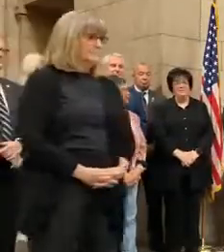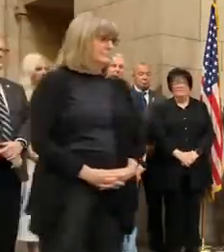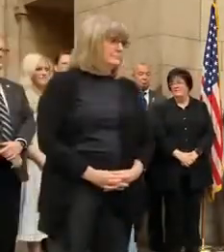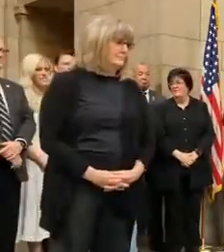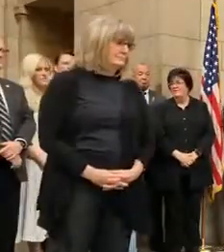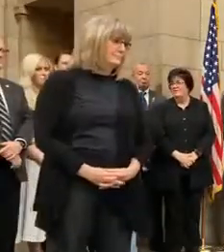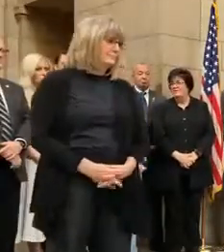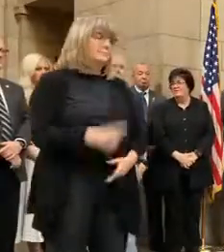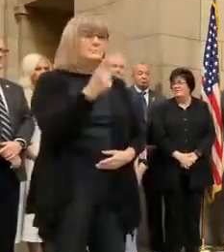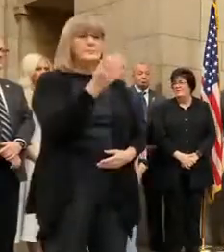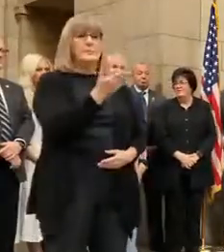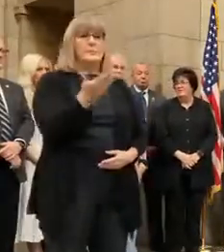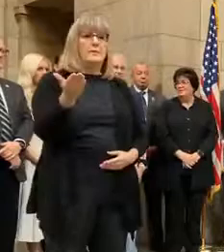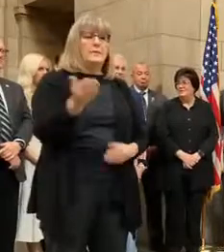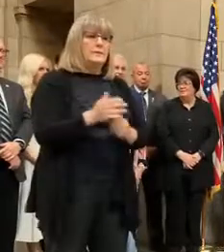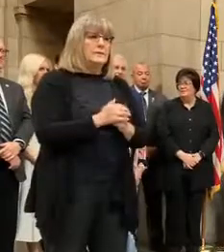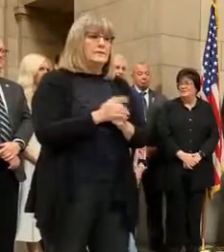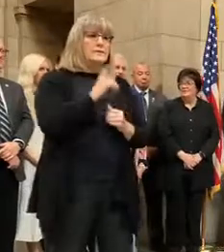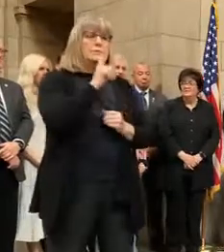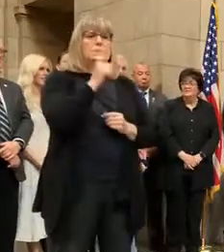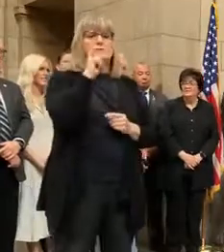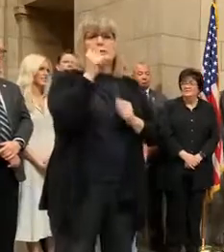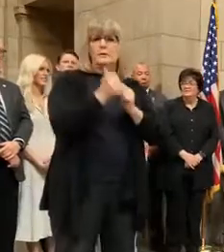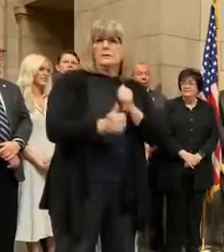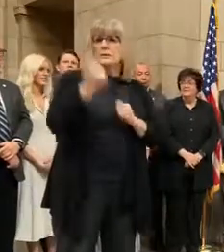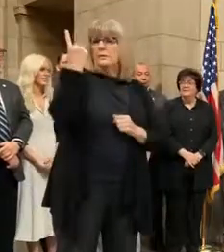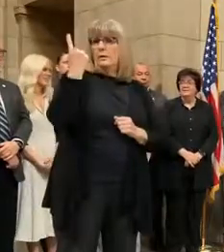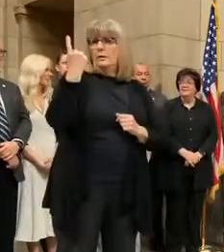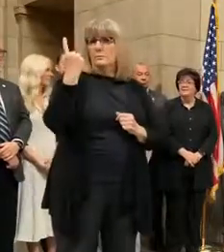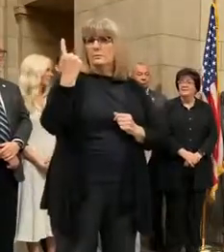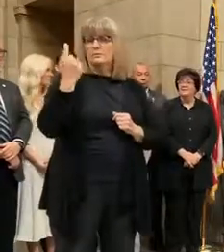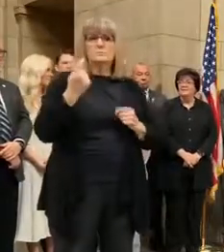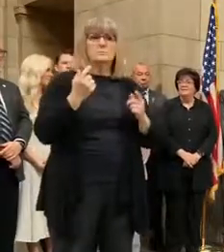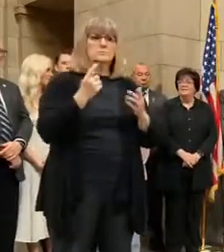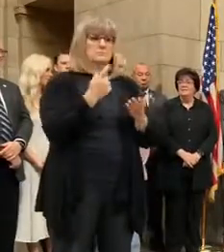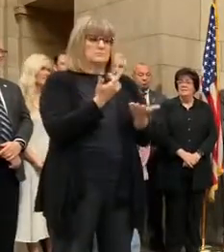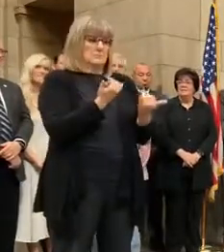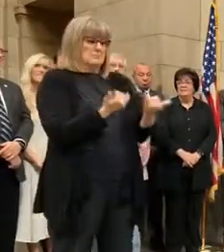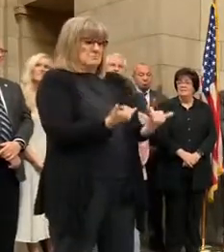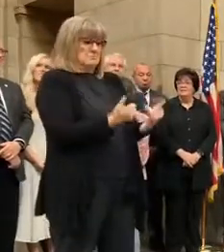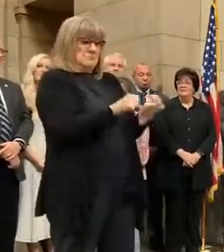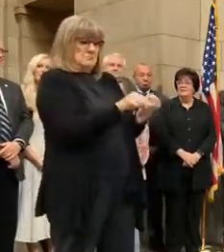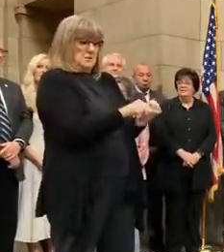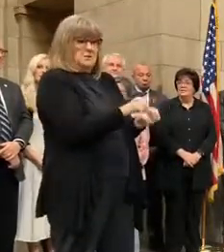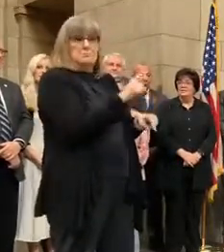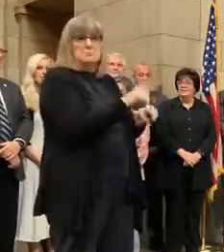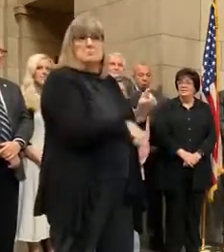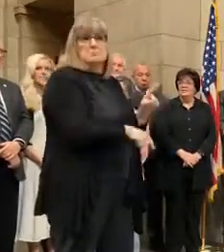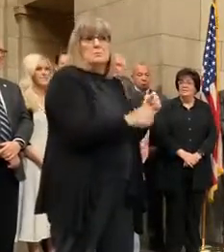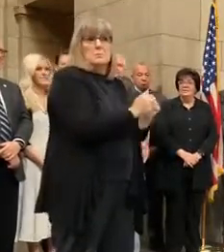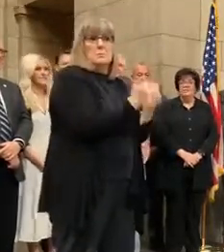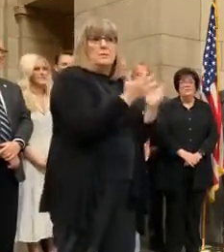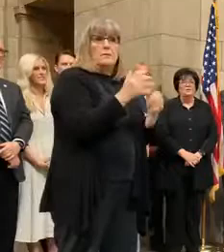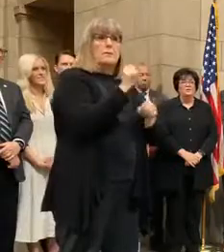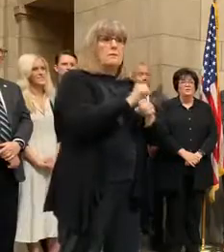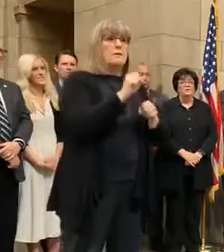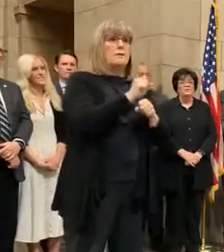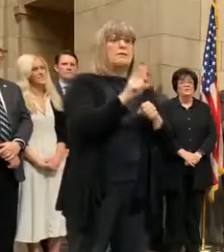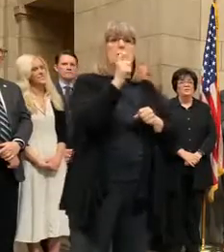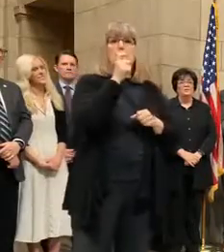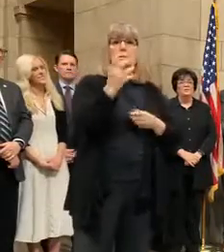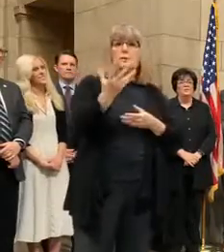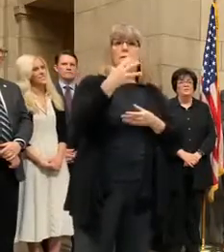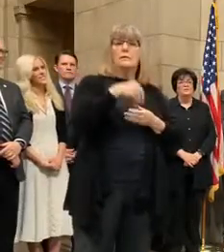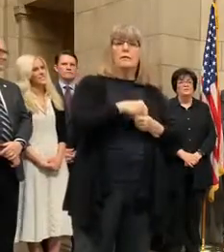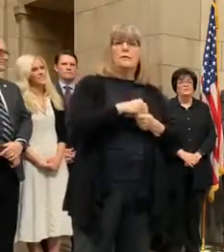And again, one of the things that's going to be true for everybody is that this would not be possible without the effort of everybody that was